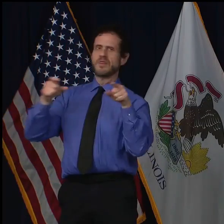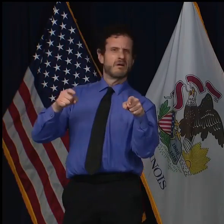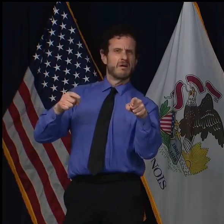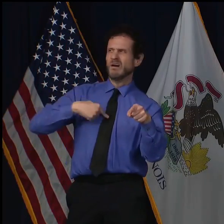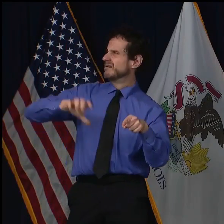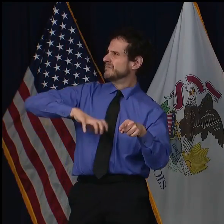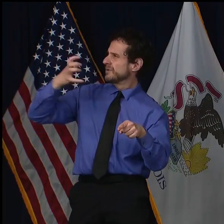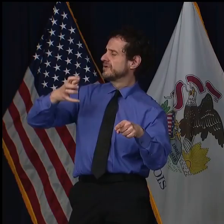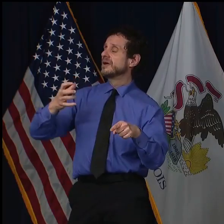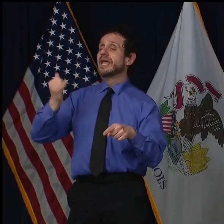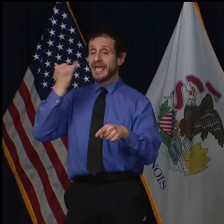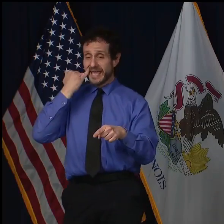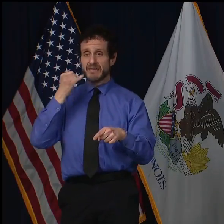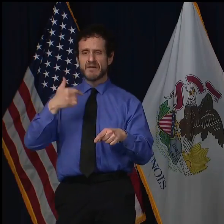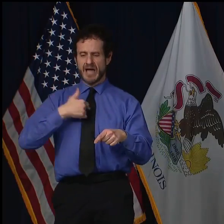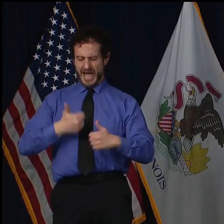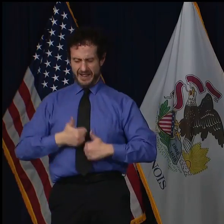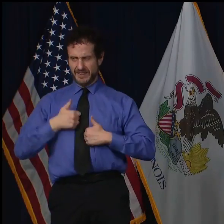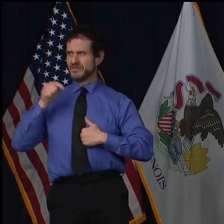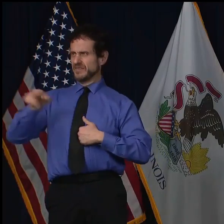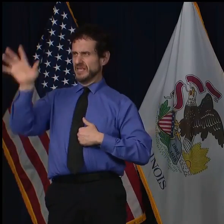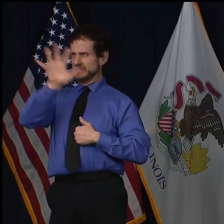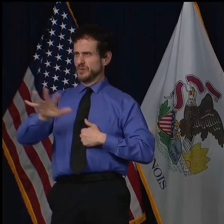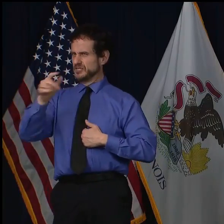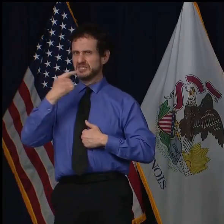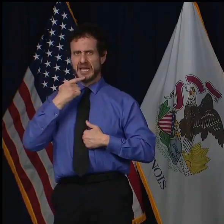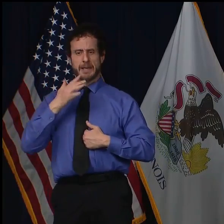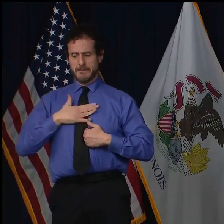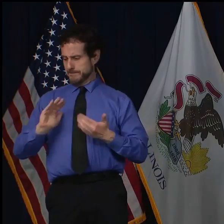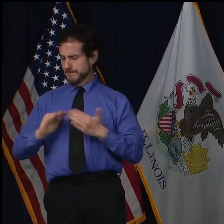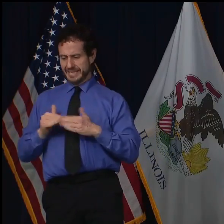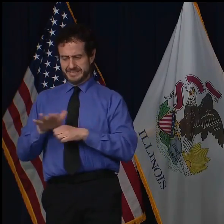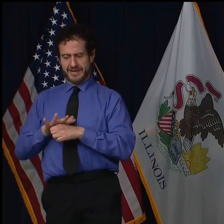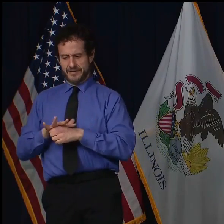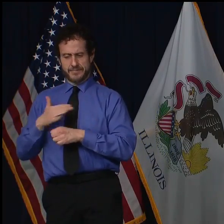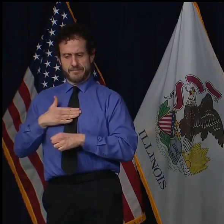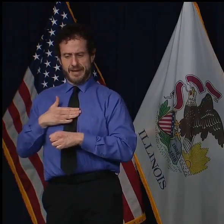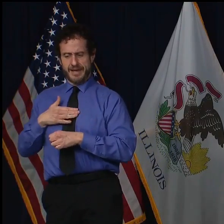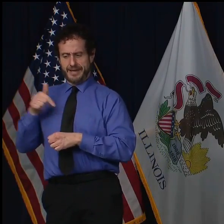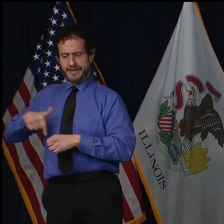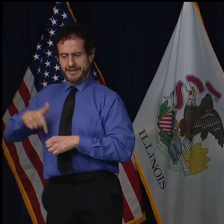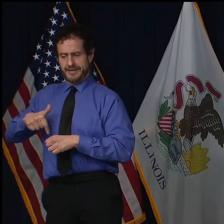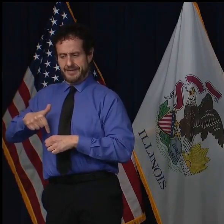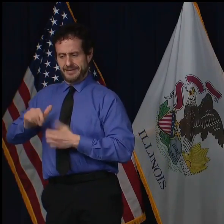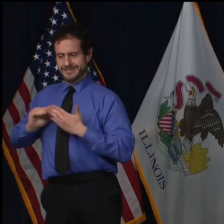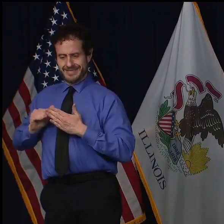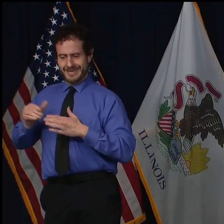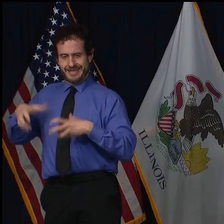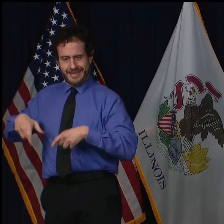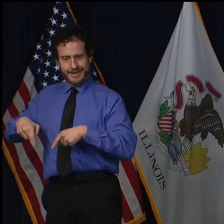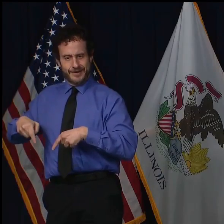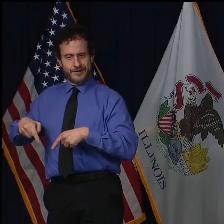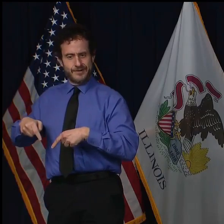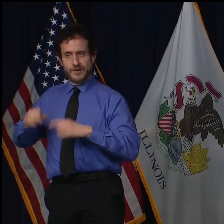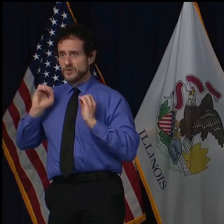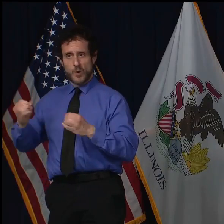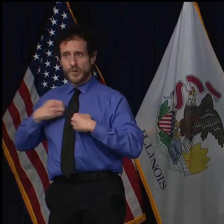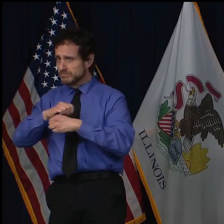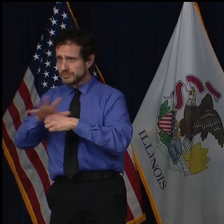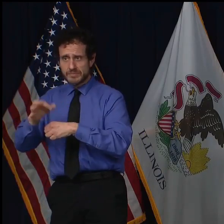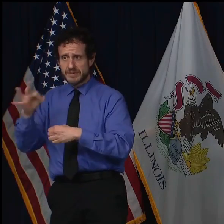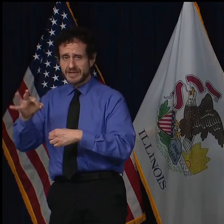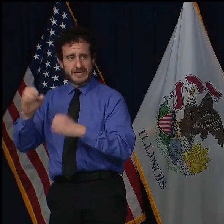within a region where people feel like, well, hey, nobody in my village or my town or my city, has gotten